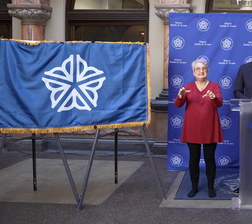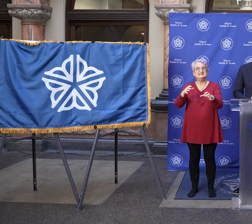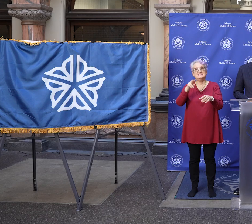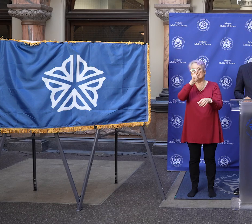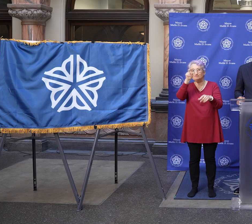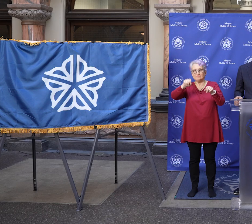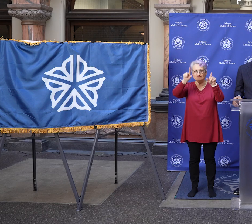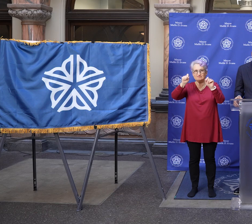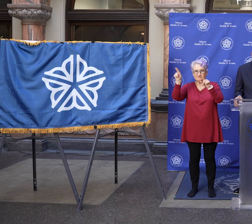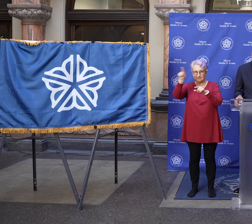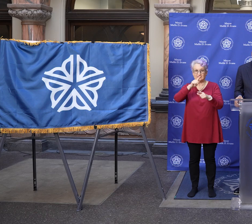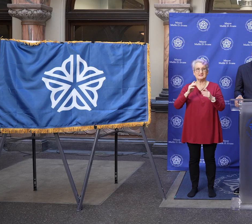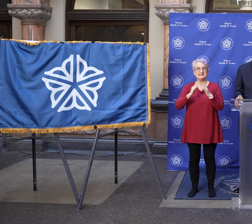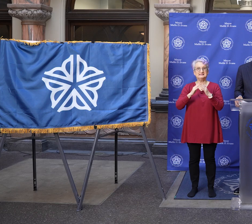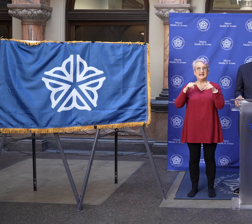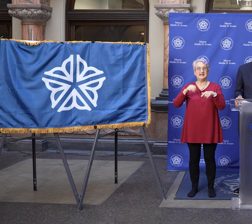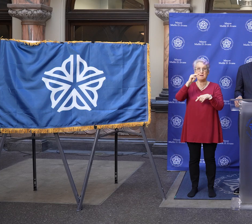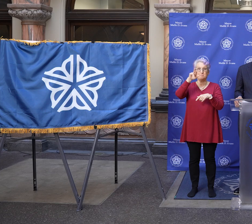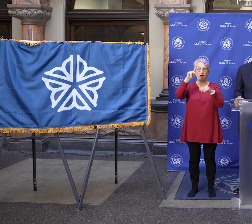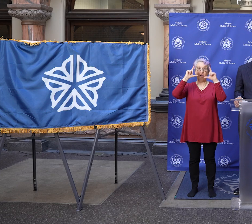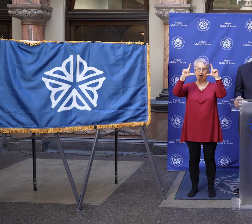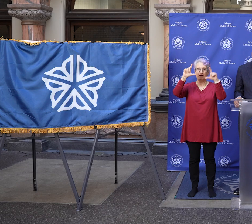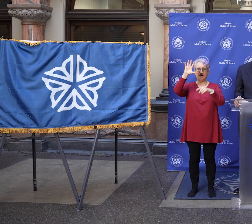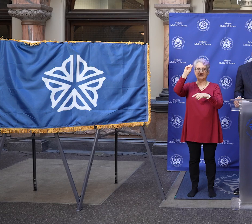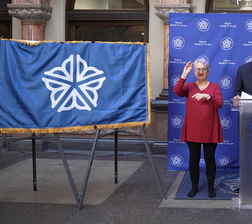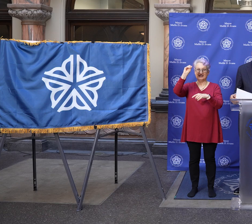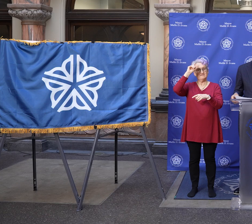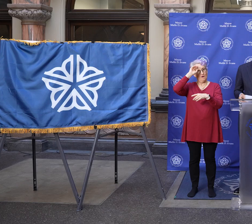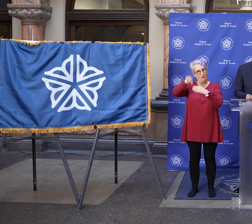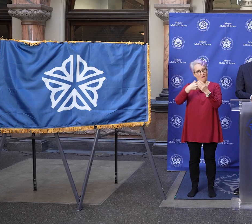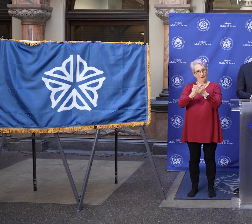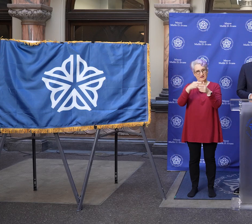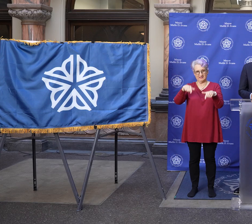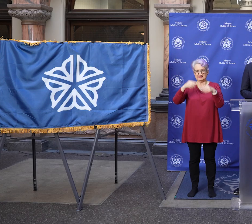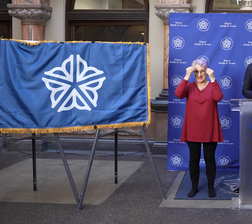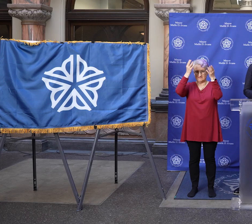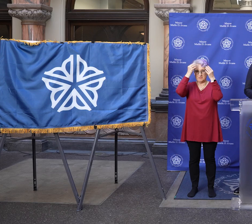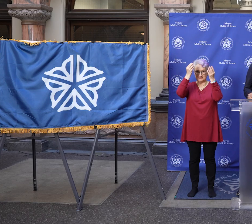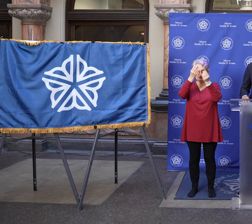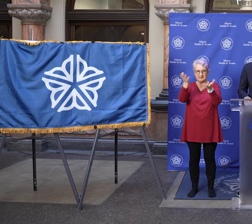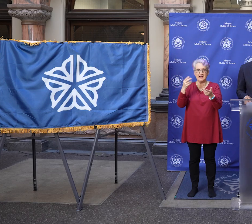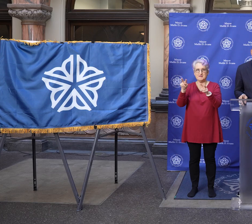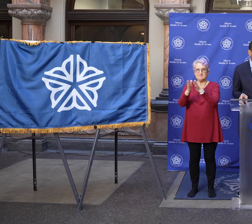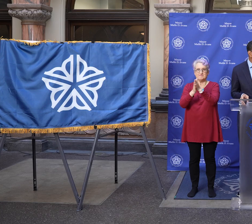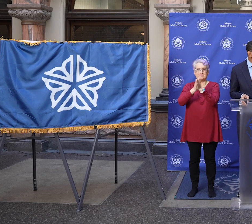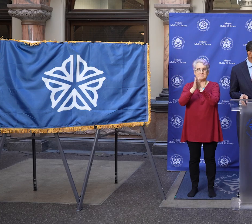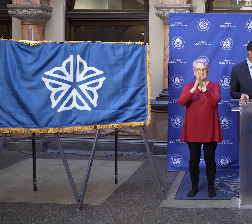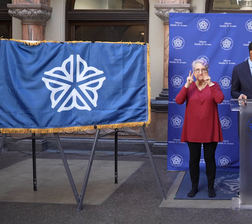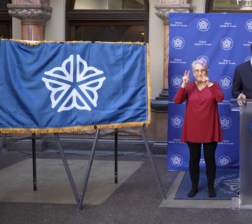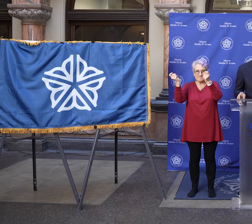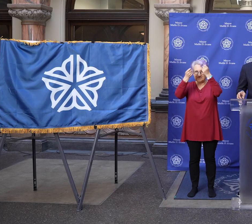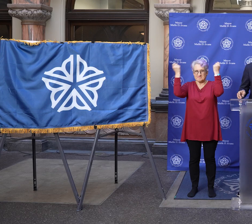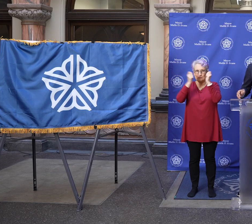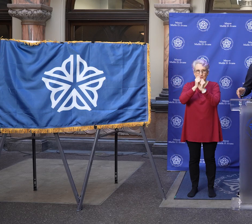cityofrochester.gov/citymark50 for all the latest information. I look forward to celebrating this all with you, and now I will open it up to anyone that might have